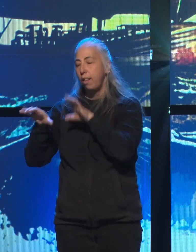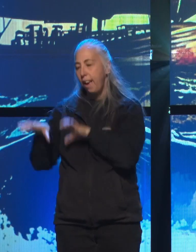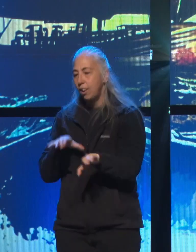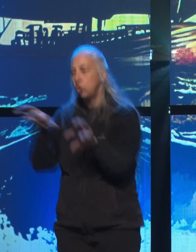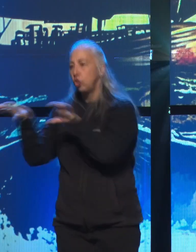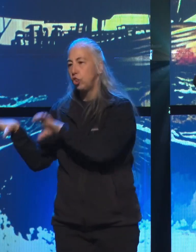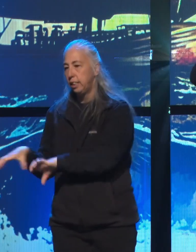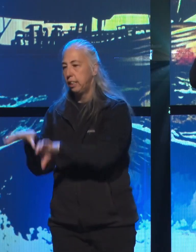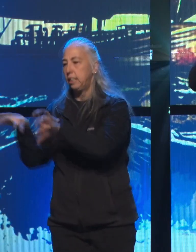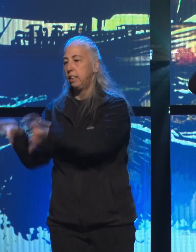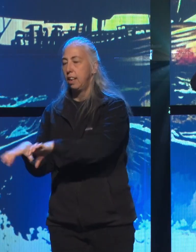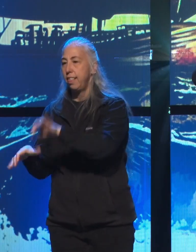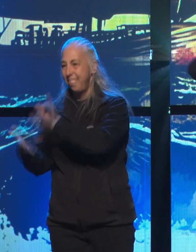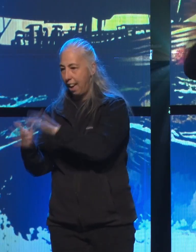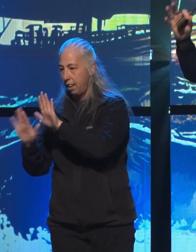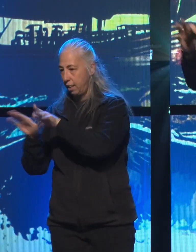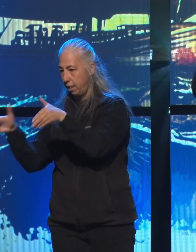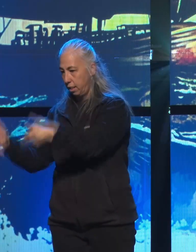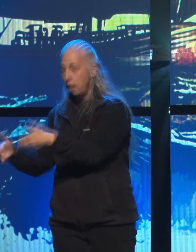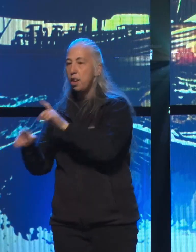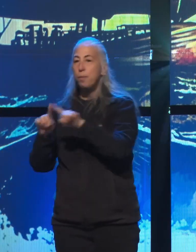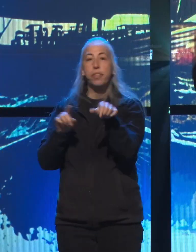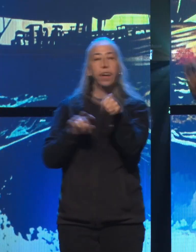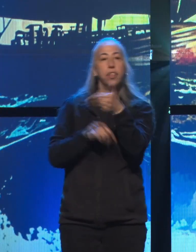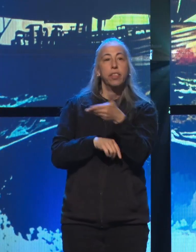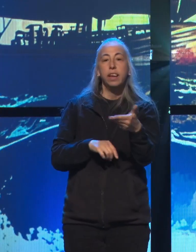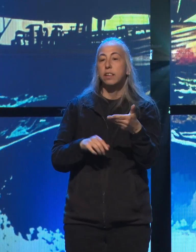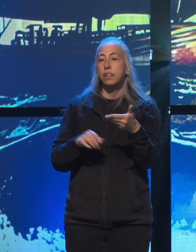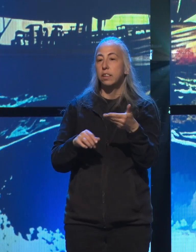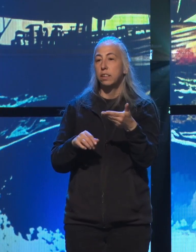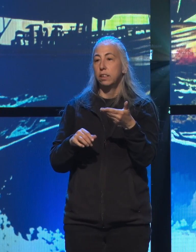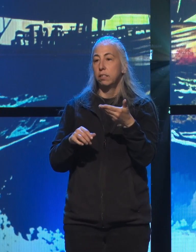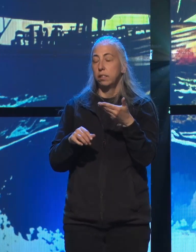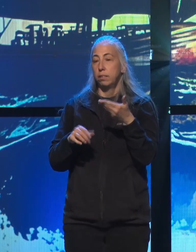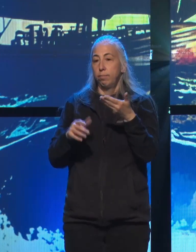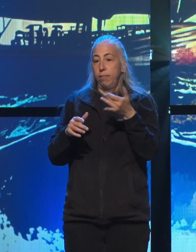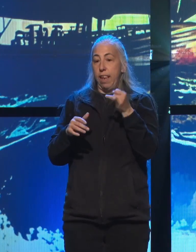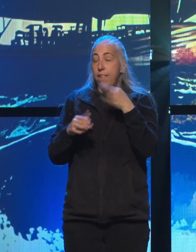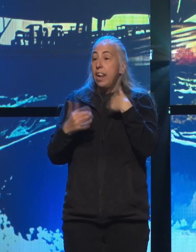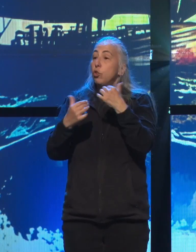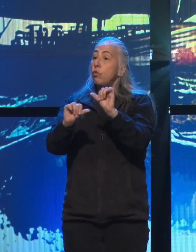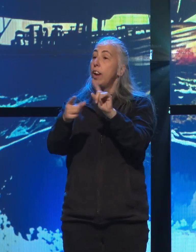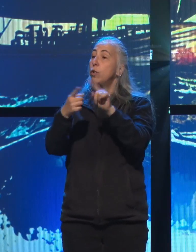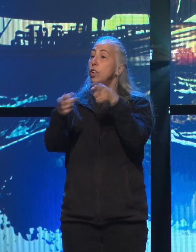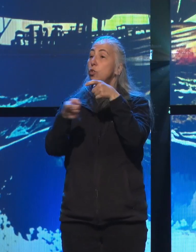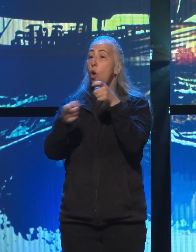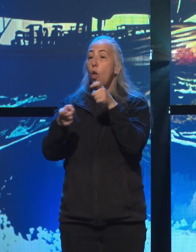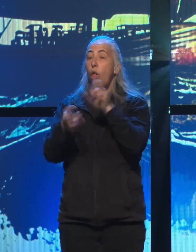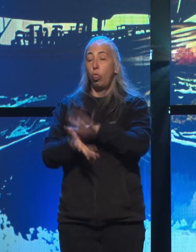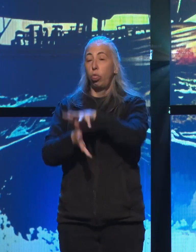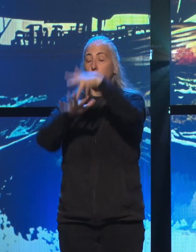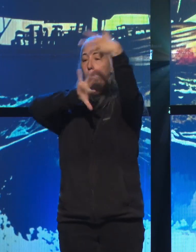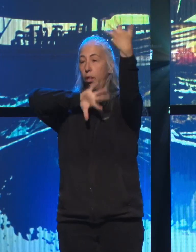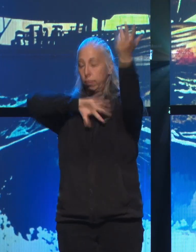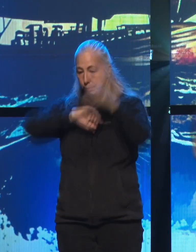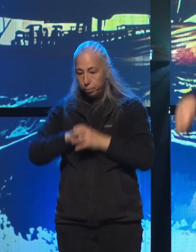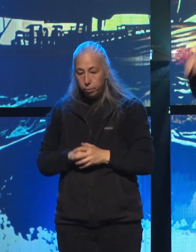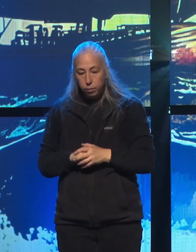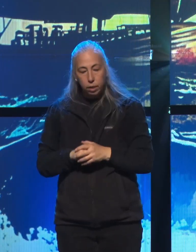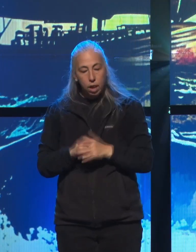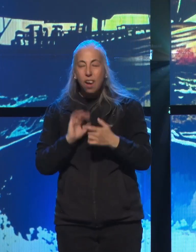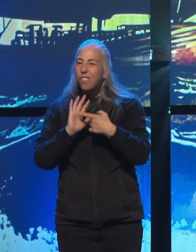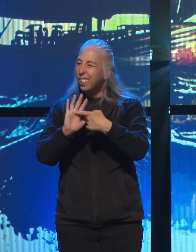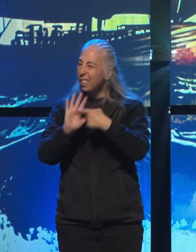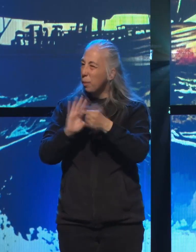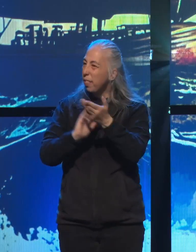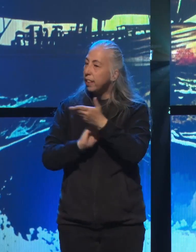And my energy gets dispersed and disseminated, and it's not focused. So here are some examples of what you can control. If we were doing this